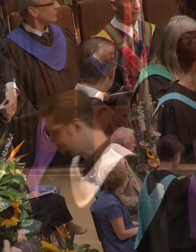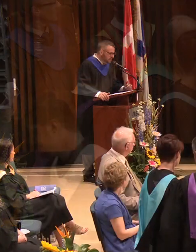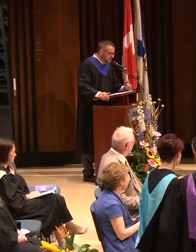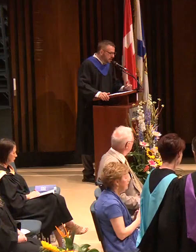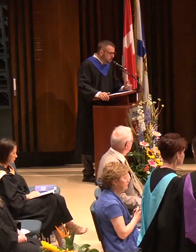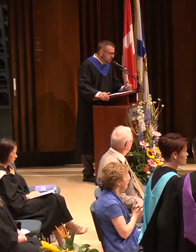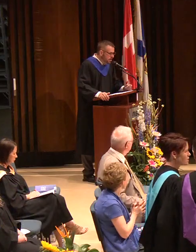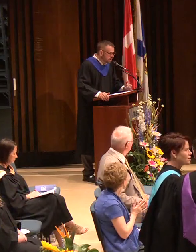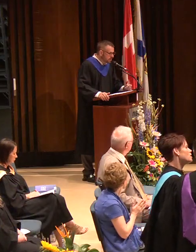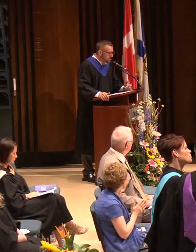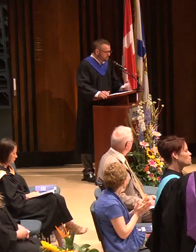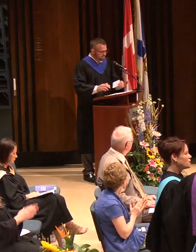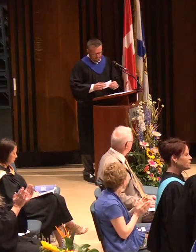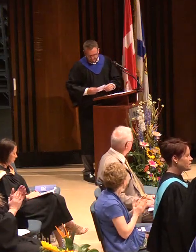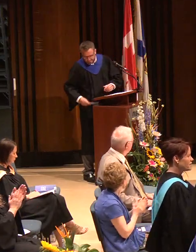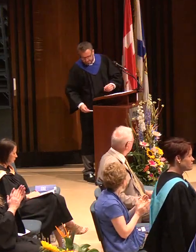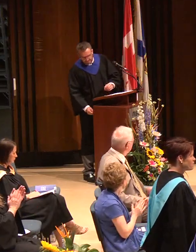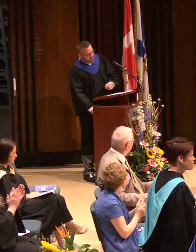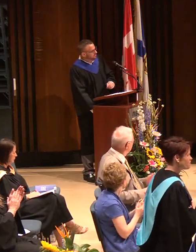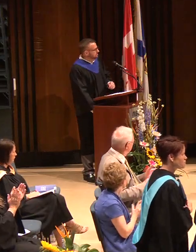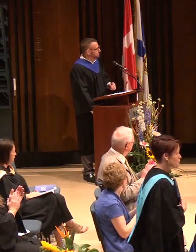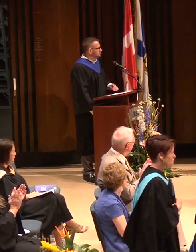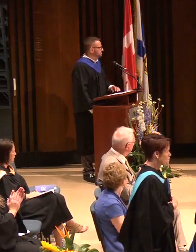Brittany Frizzell with honors.